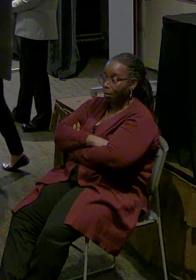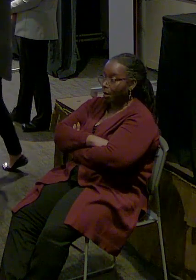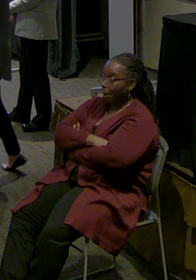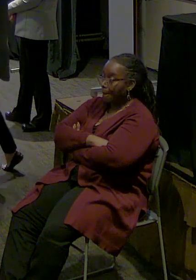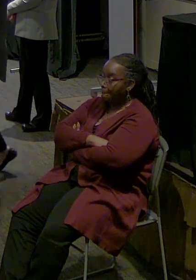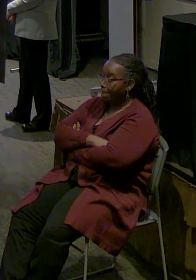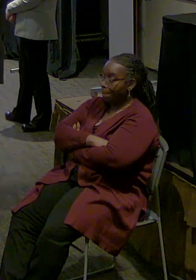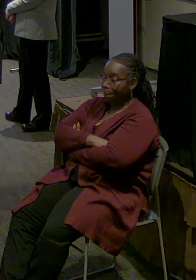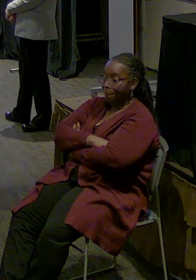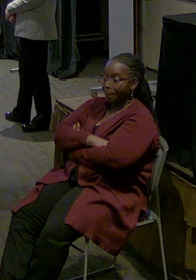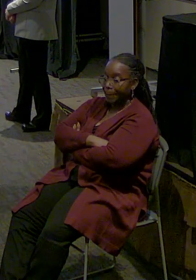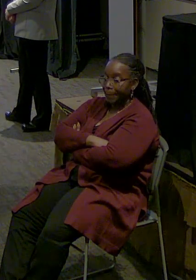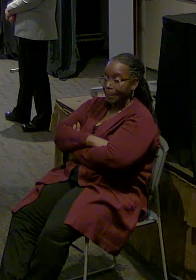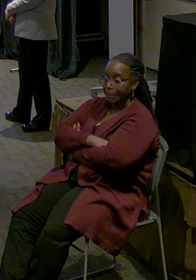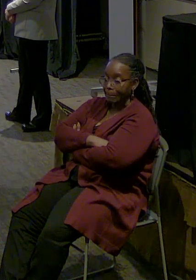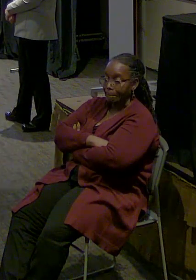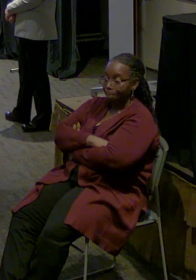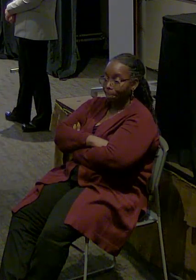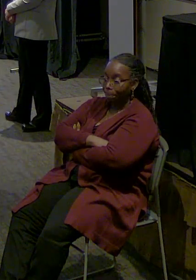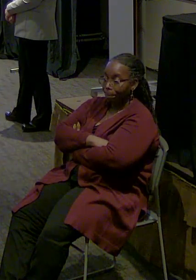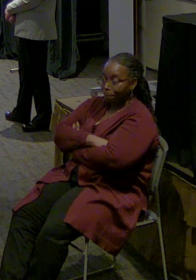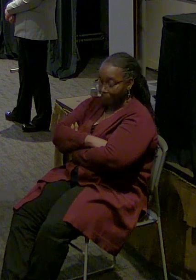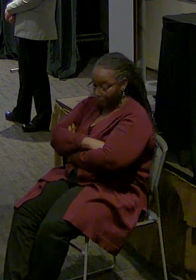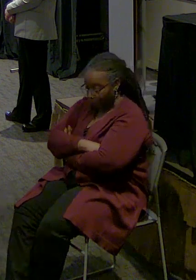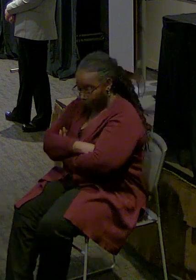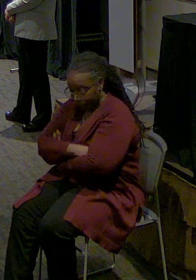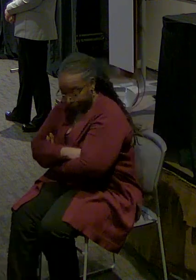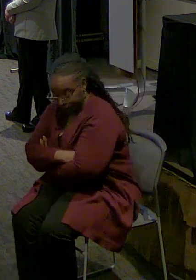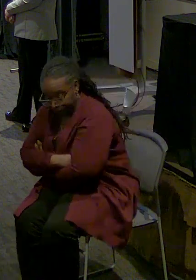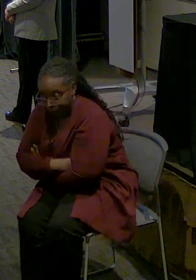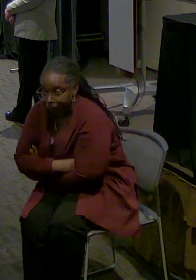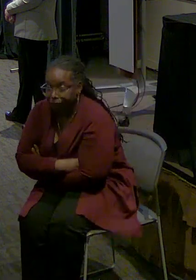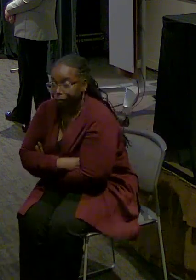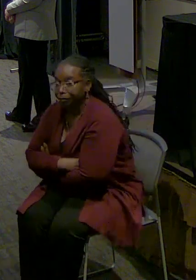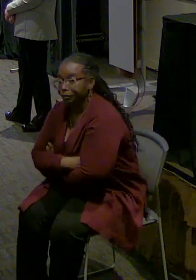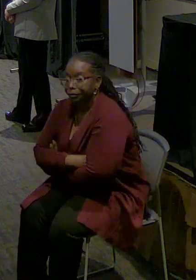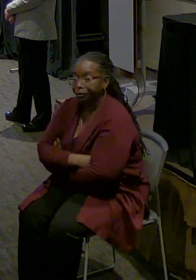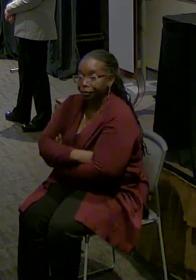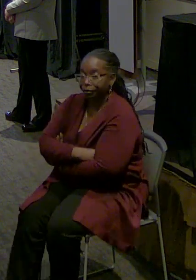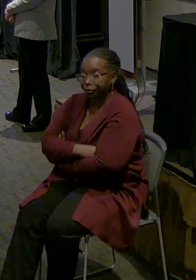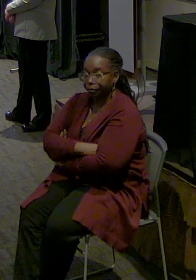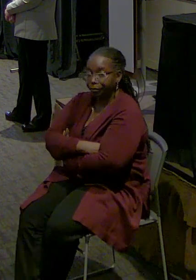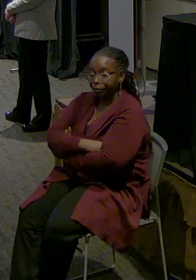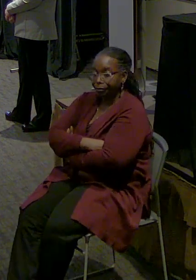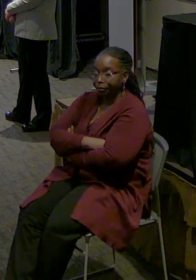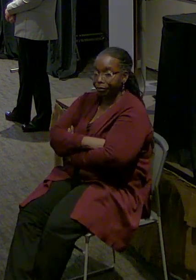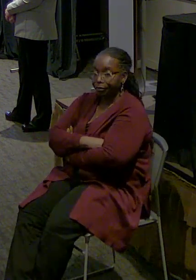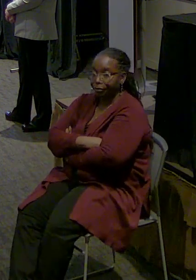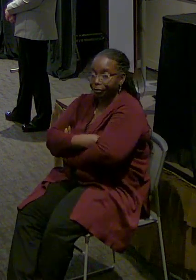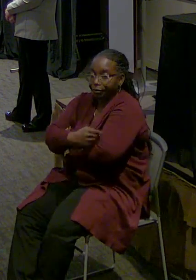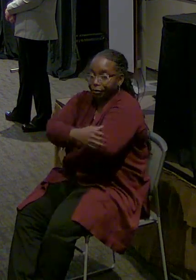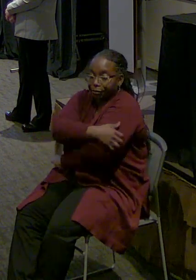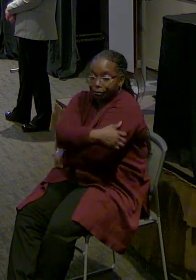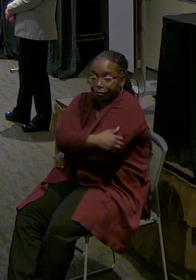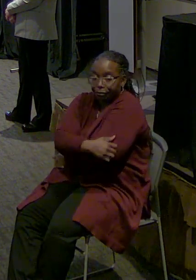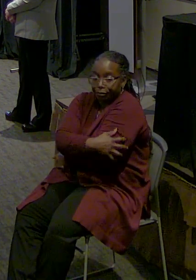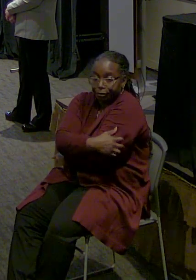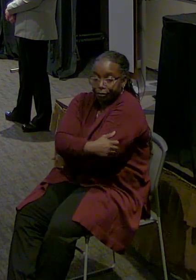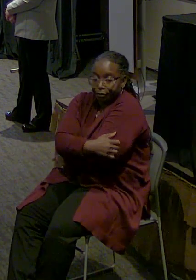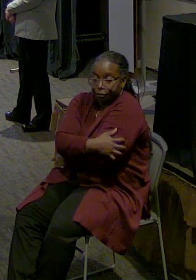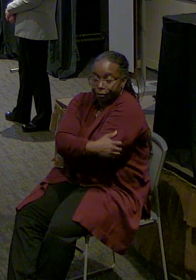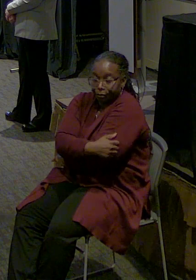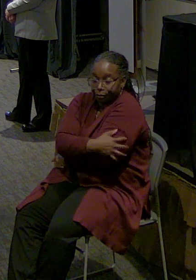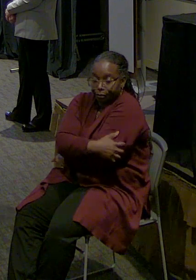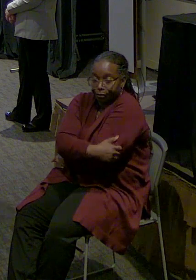CTE directors or teachers, they need someone to help them think about the data in a way that can be impactful where